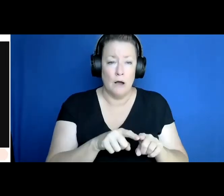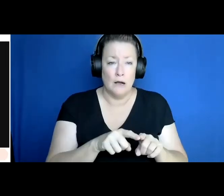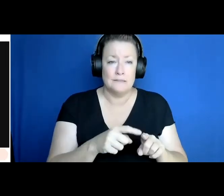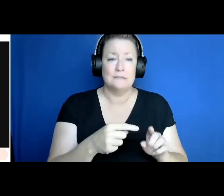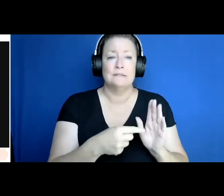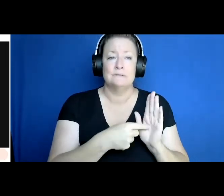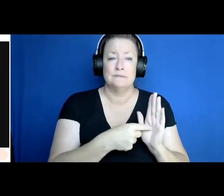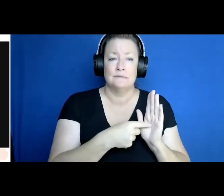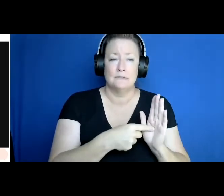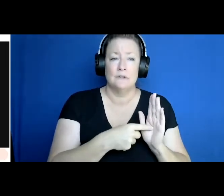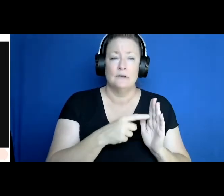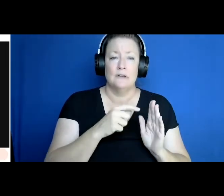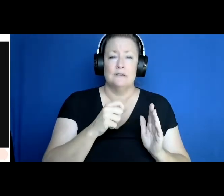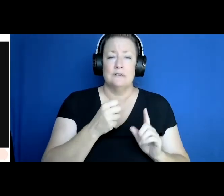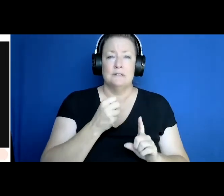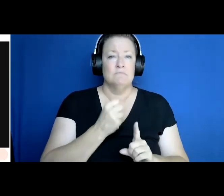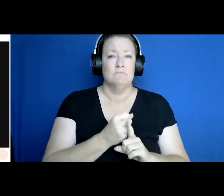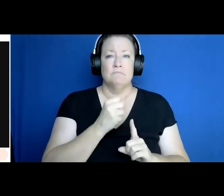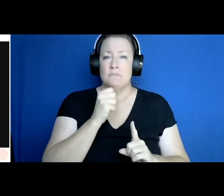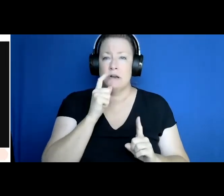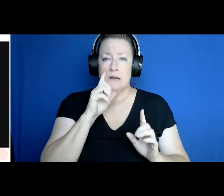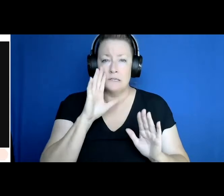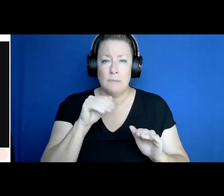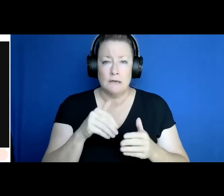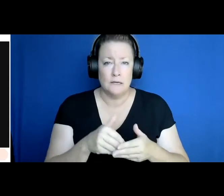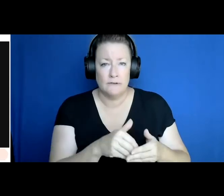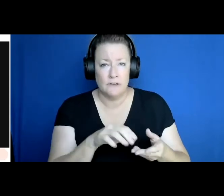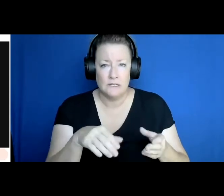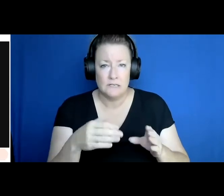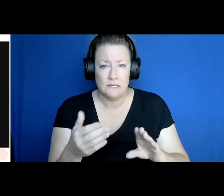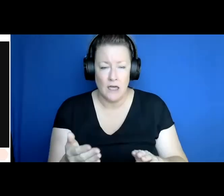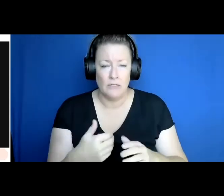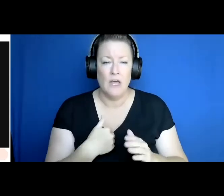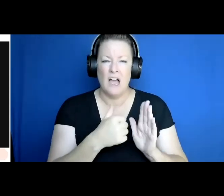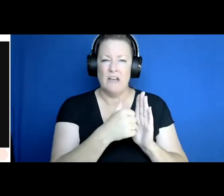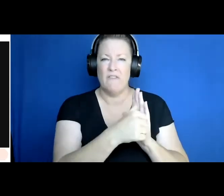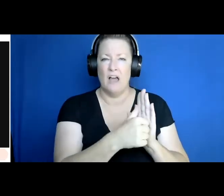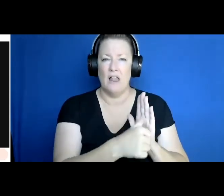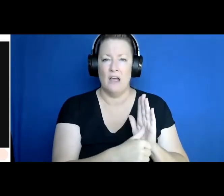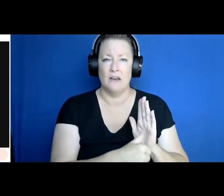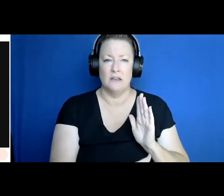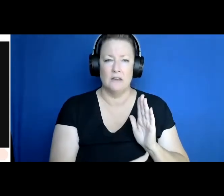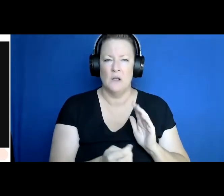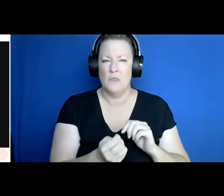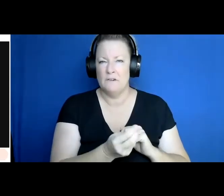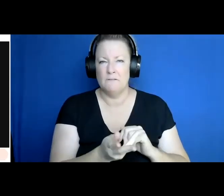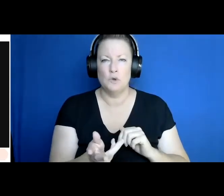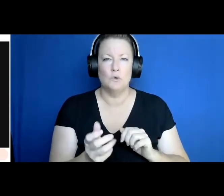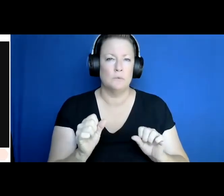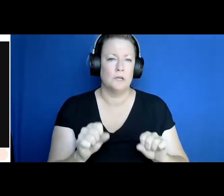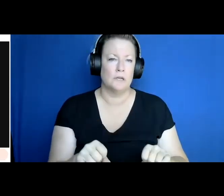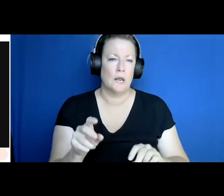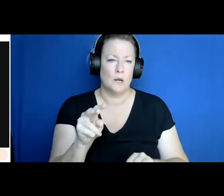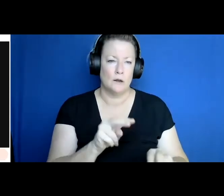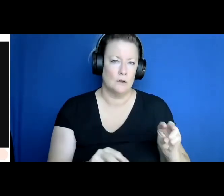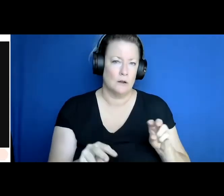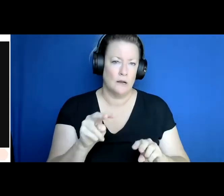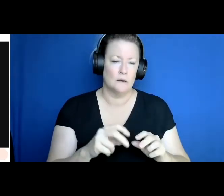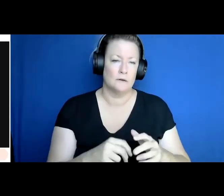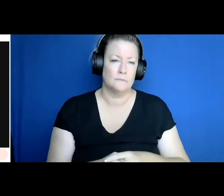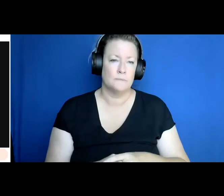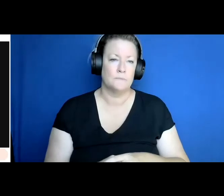sudden unexpected infant deaths, and I've highlighted the few that we are able to look at.